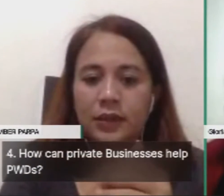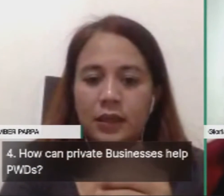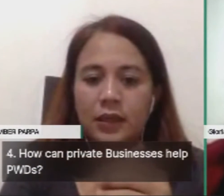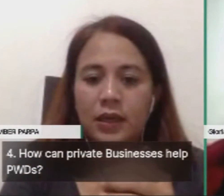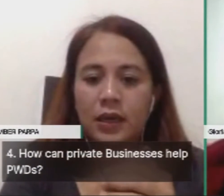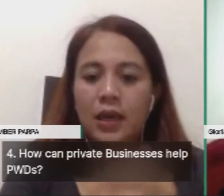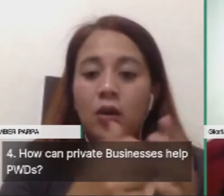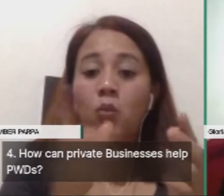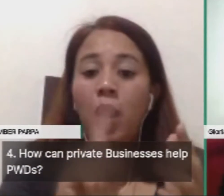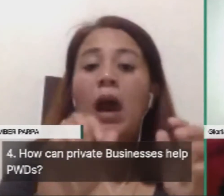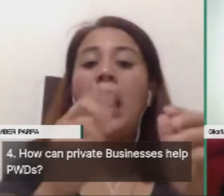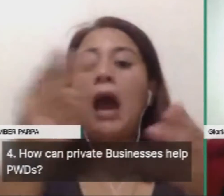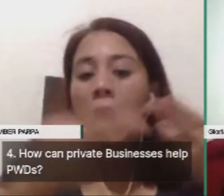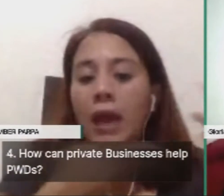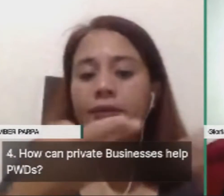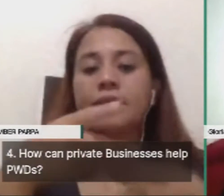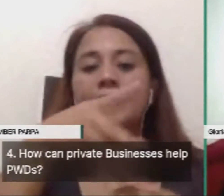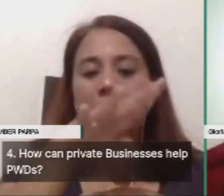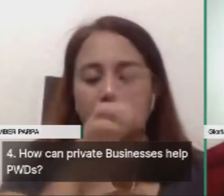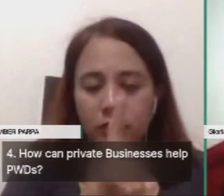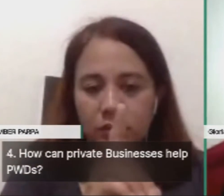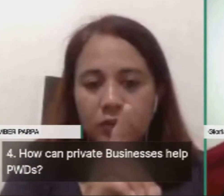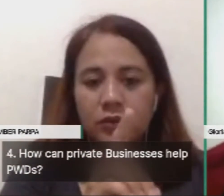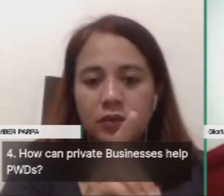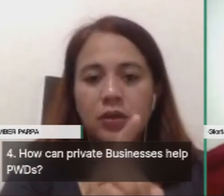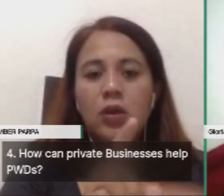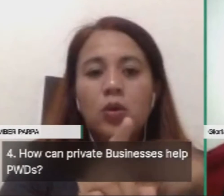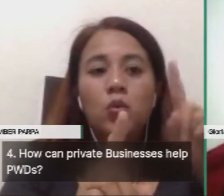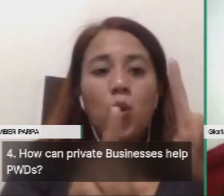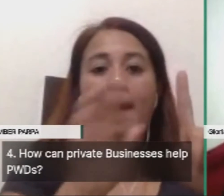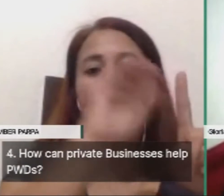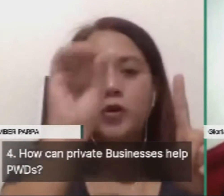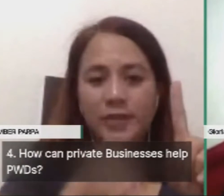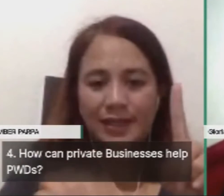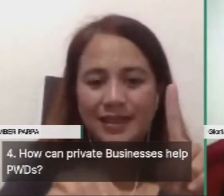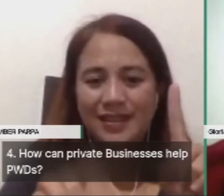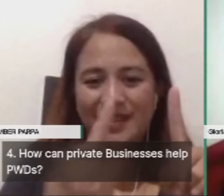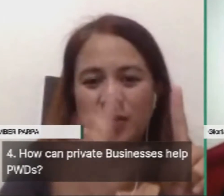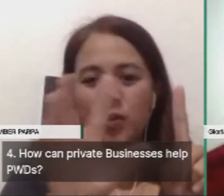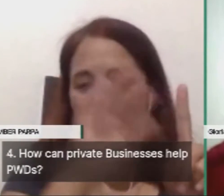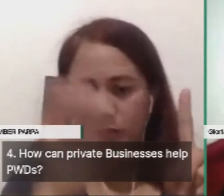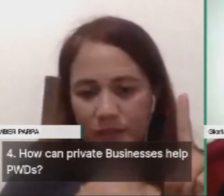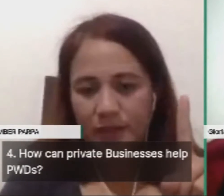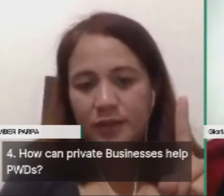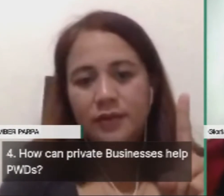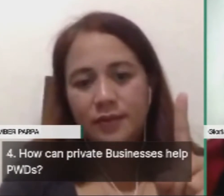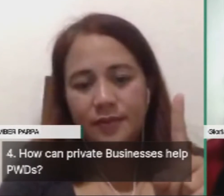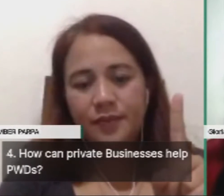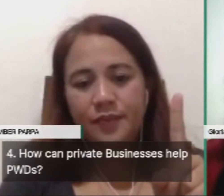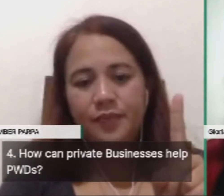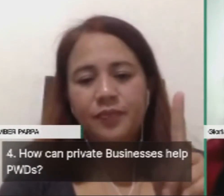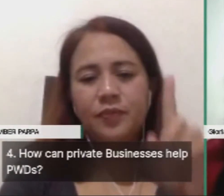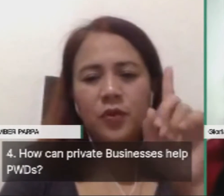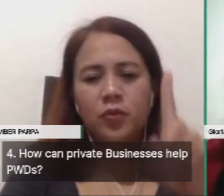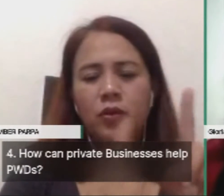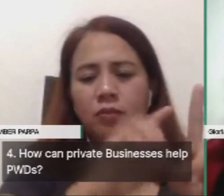hiring PWDs at least 1%. So what 1% of